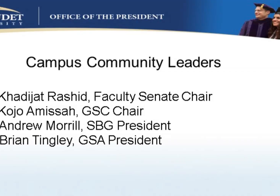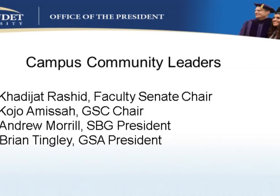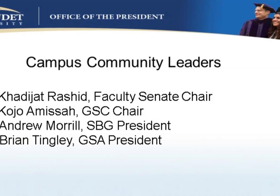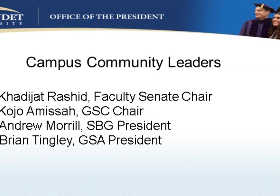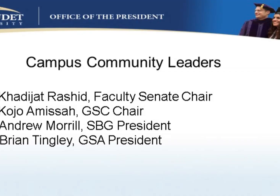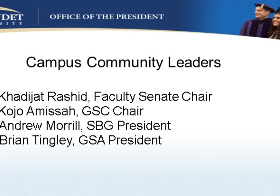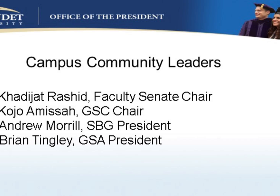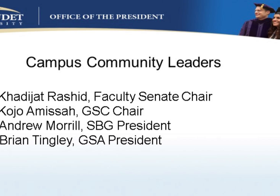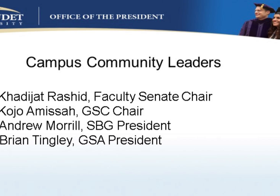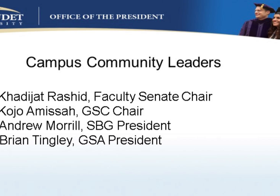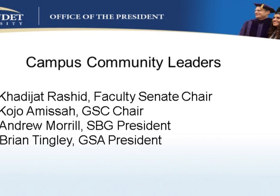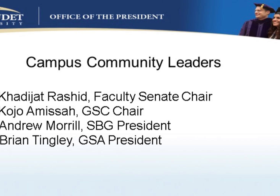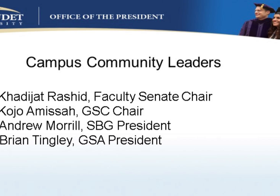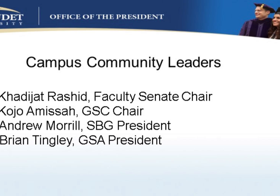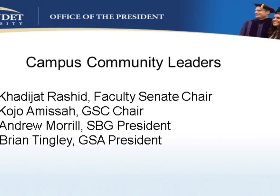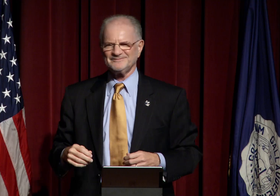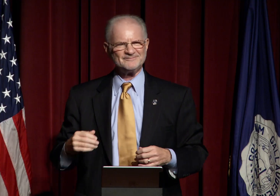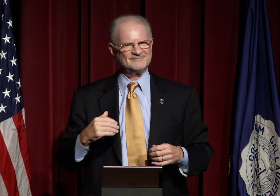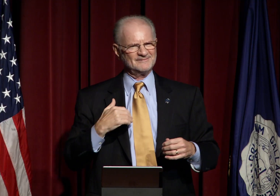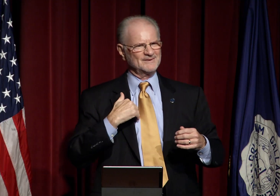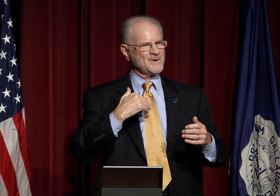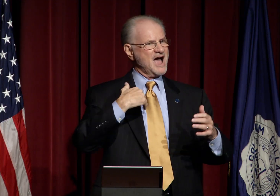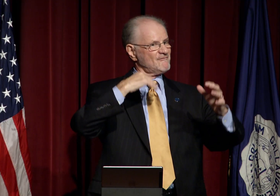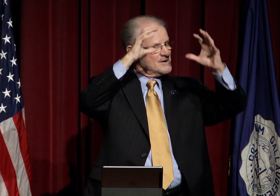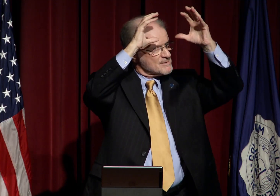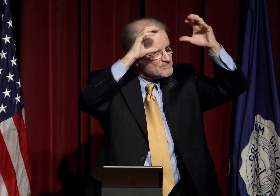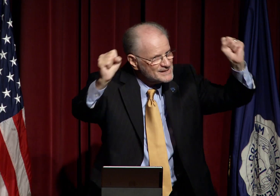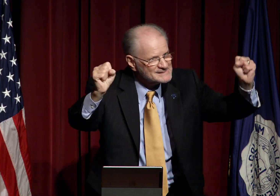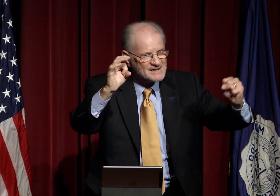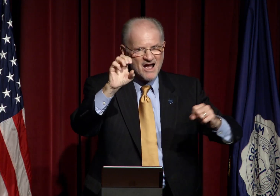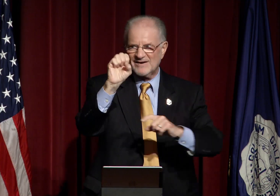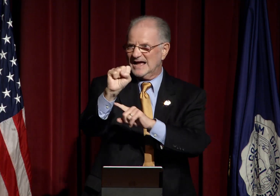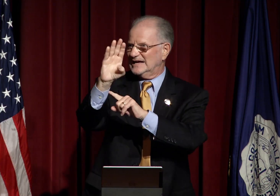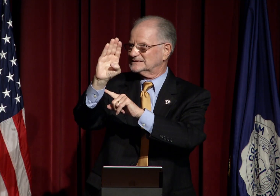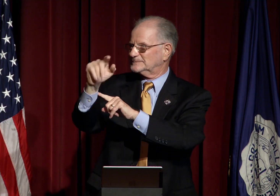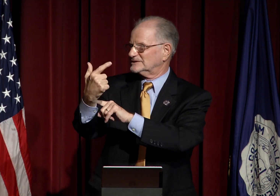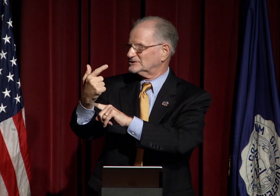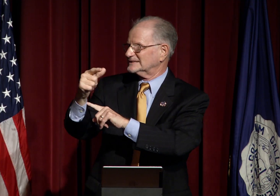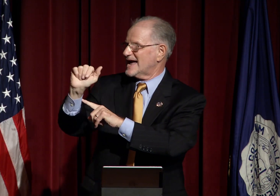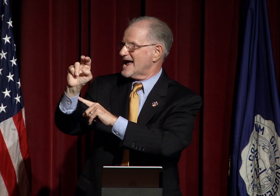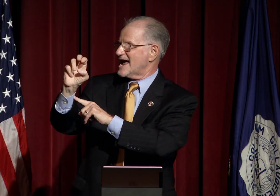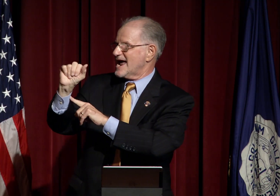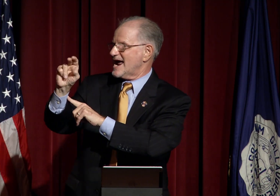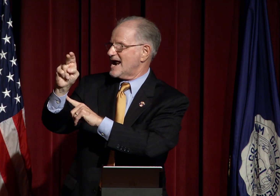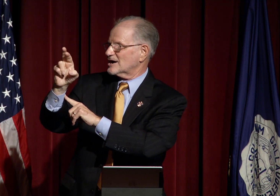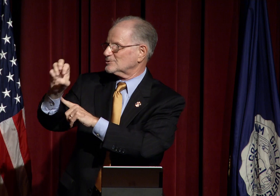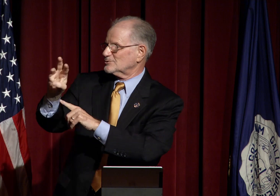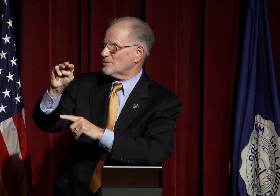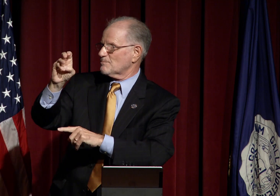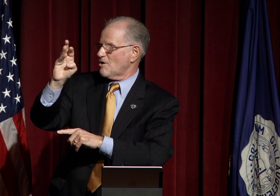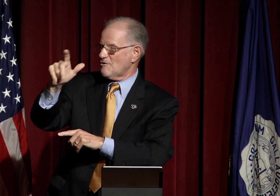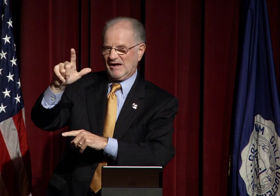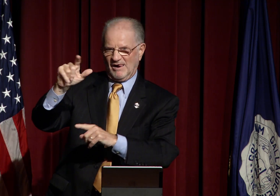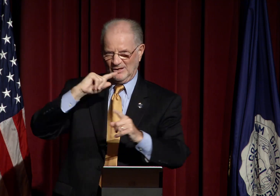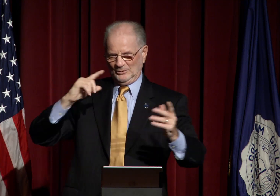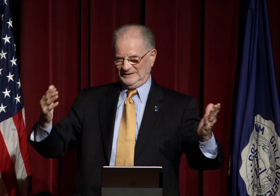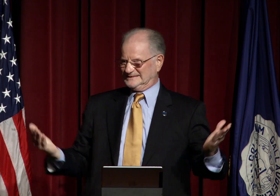Kojo, stand and be recognized. Thank you. We also have with us the President of the Student Body Government, Mr.